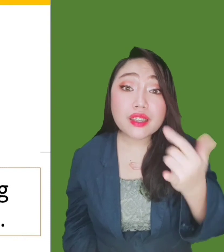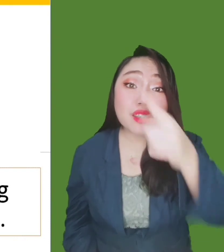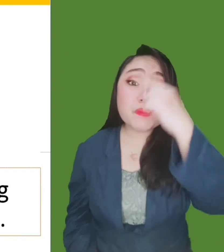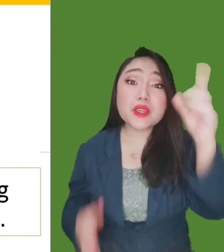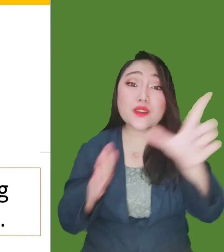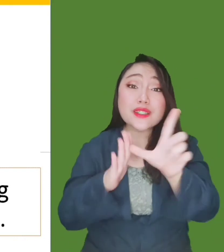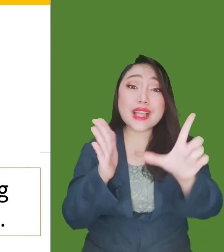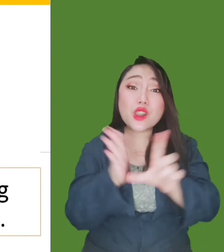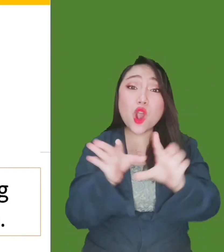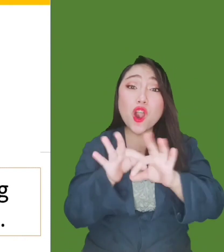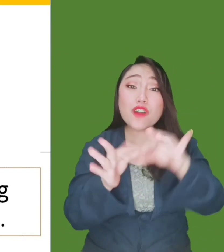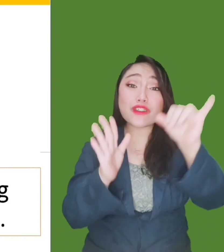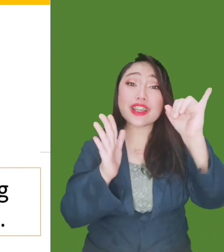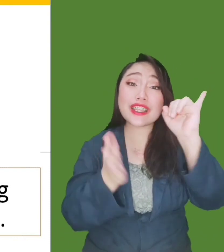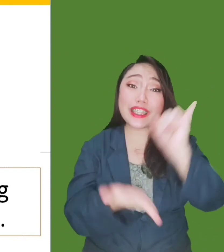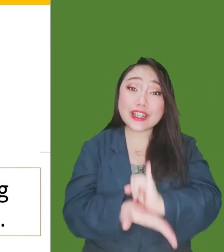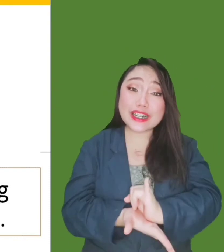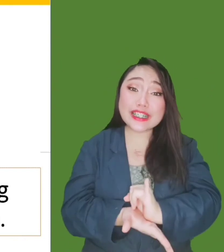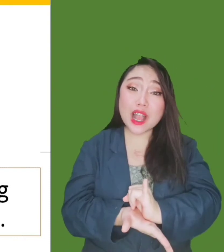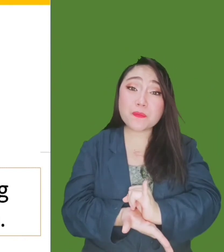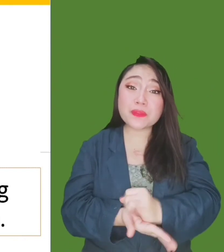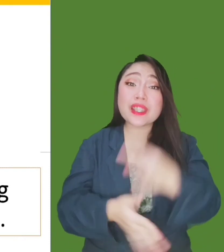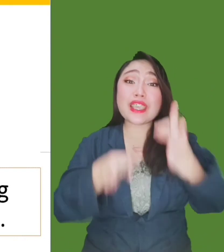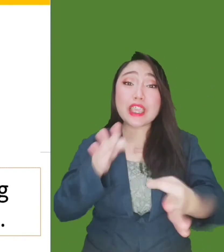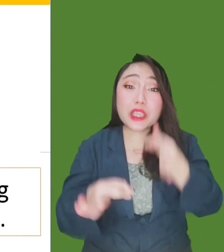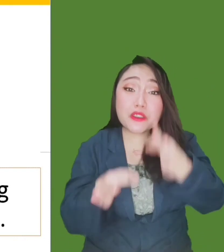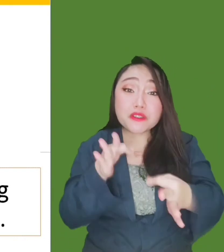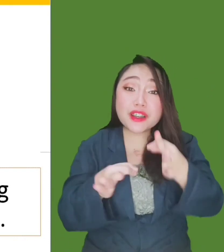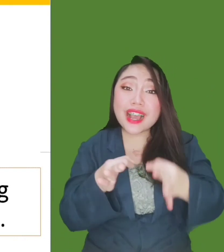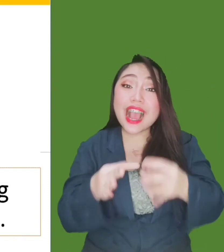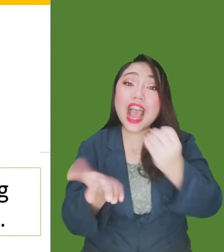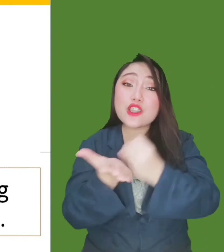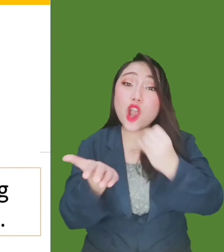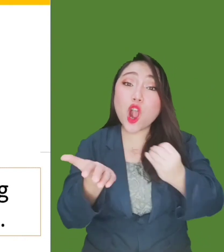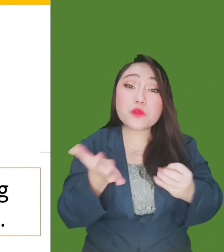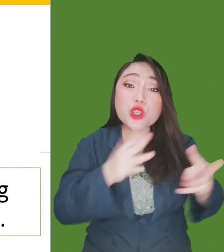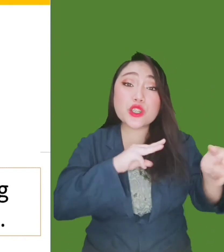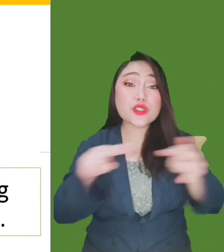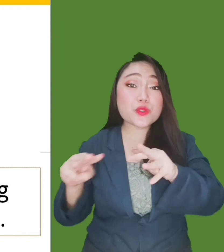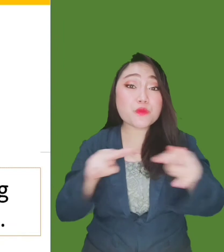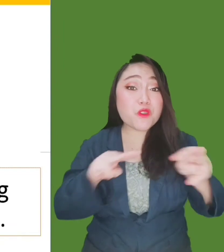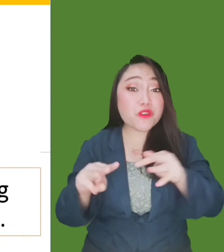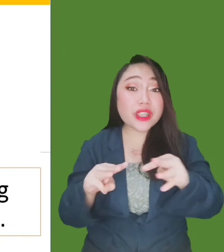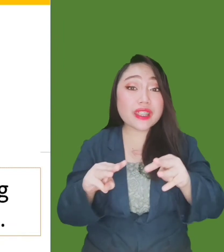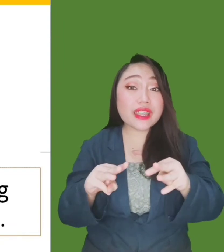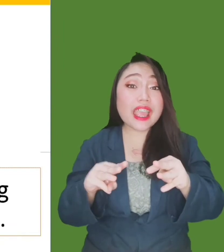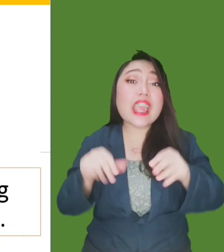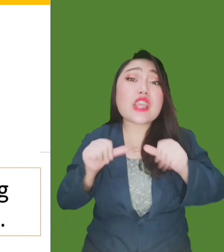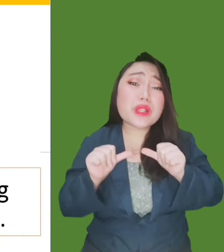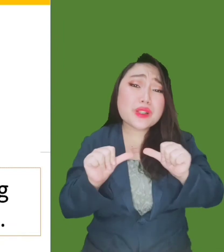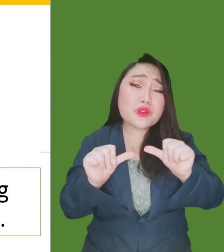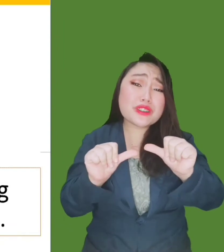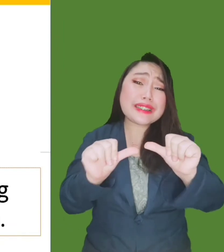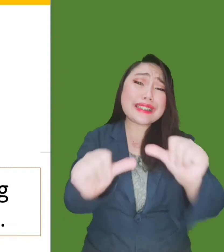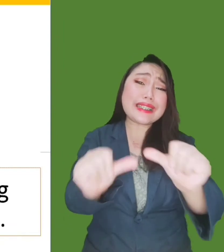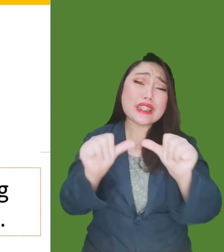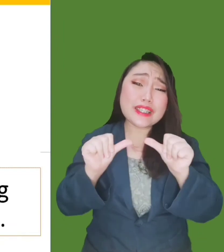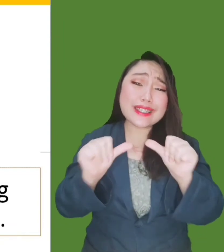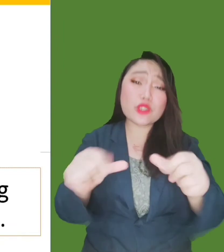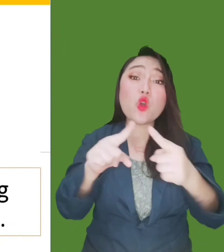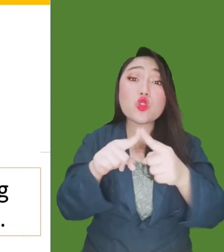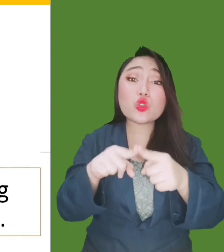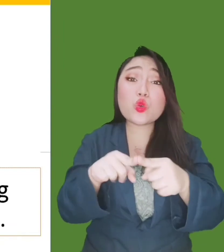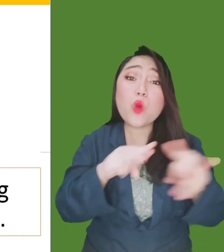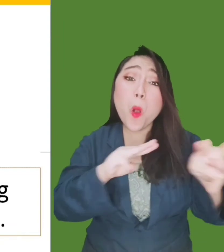Why? Because of the law of inertia. If an object is moving, it